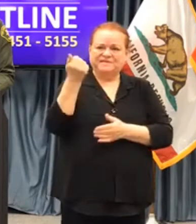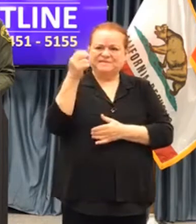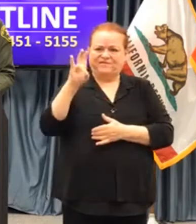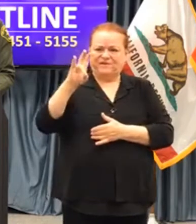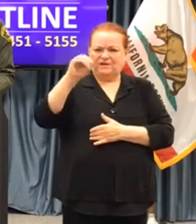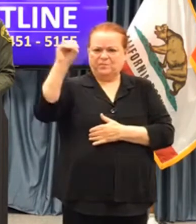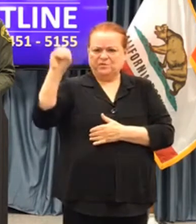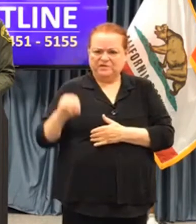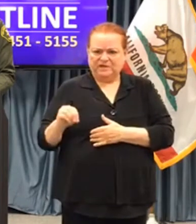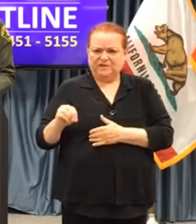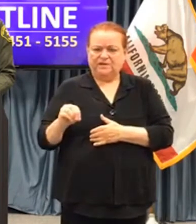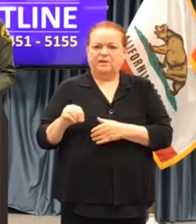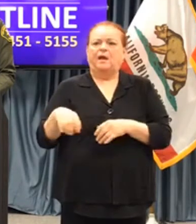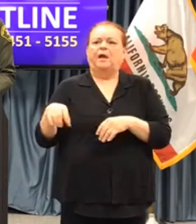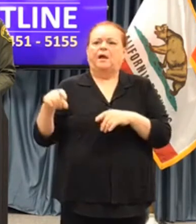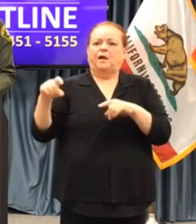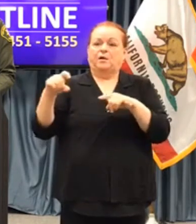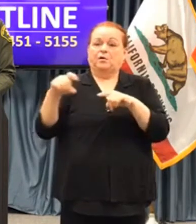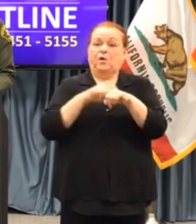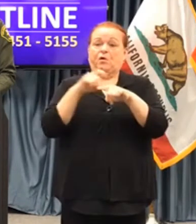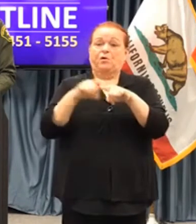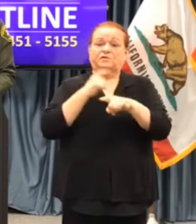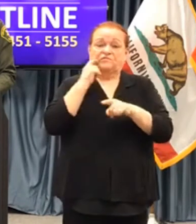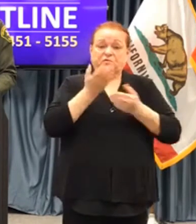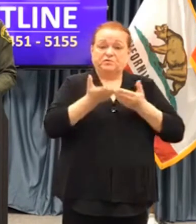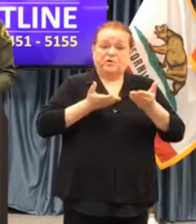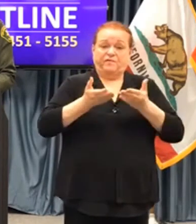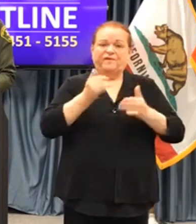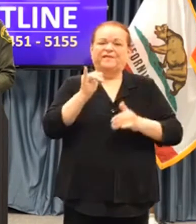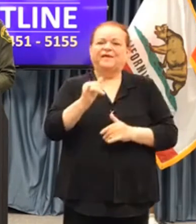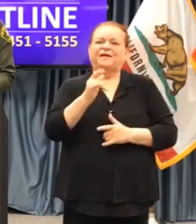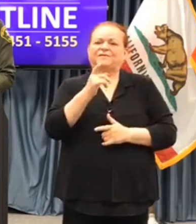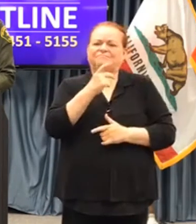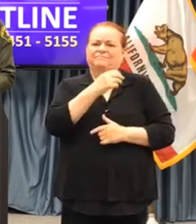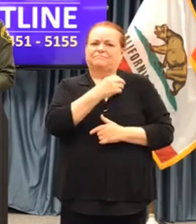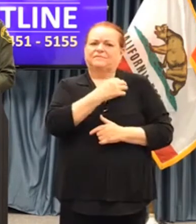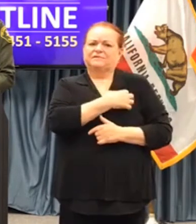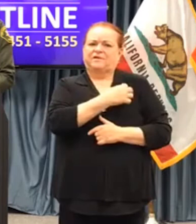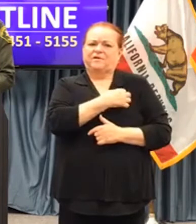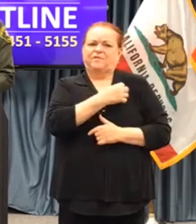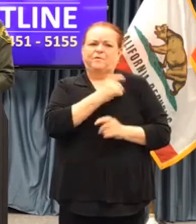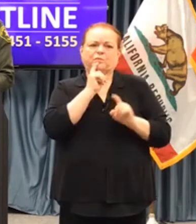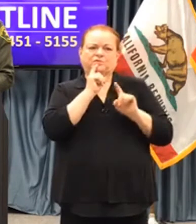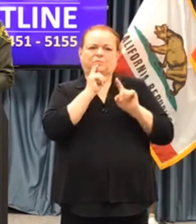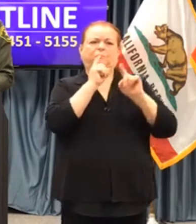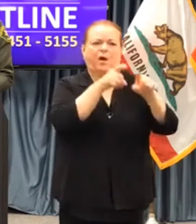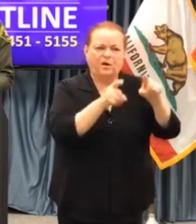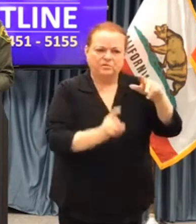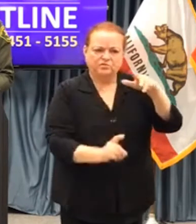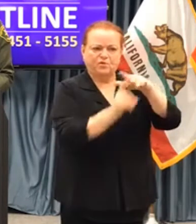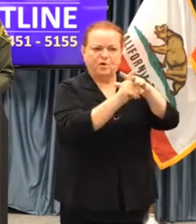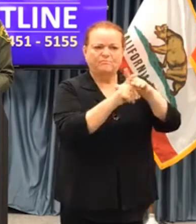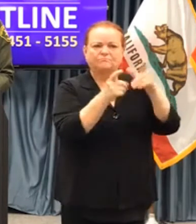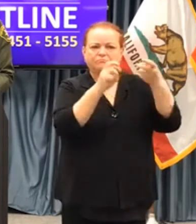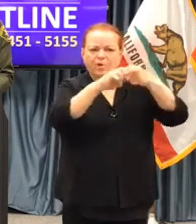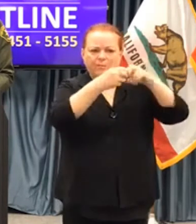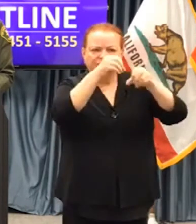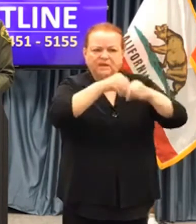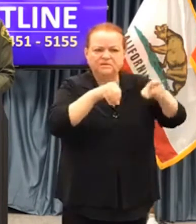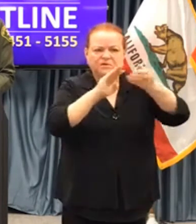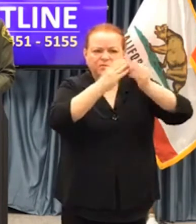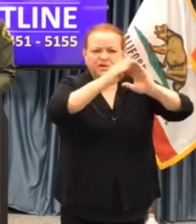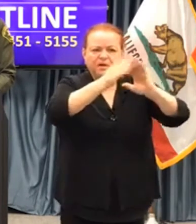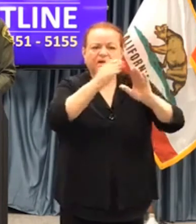17%. Our calls for service, those are calls in which deputies respond to and address issues within the community, are down